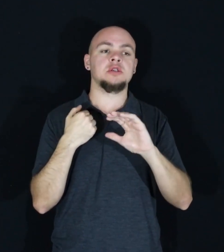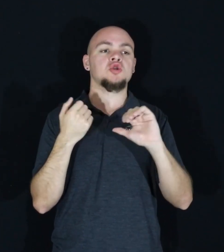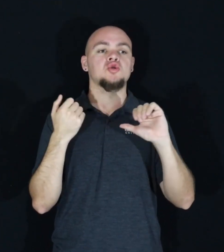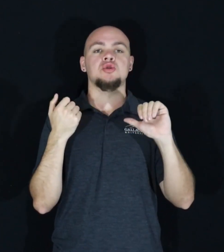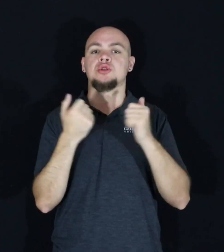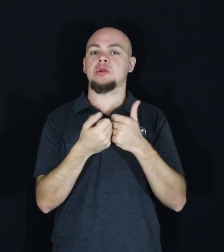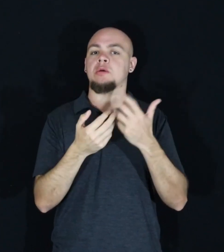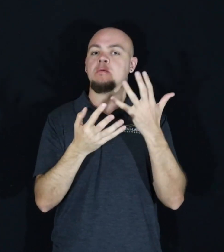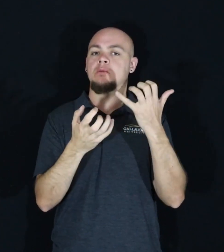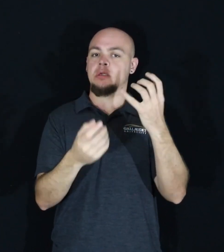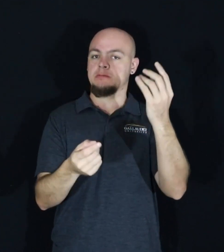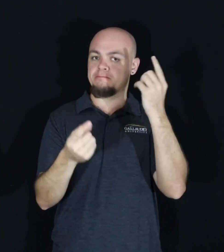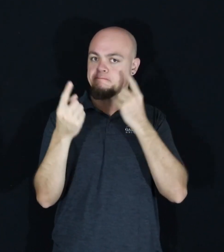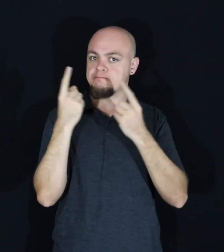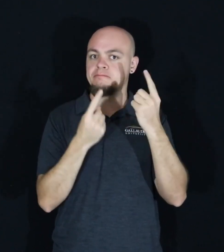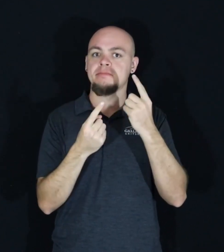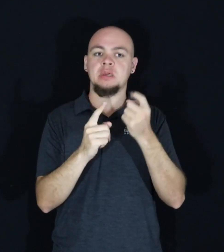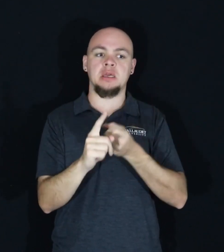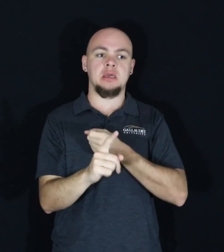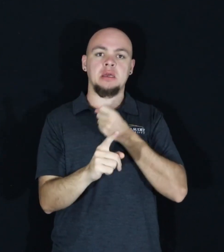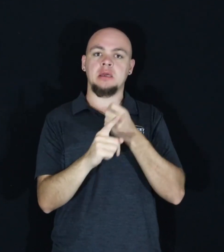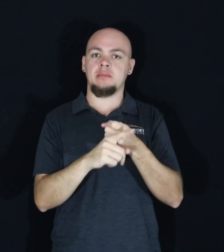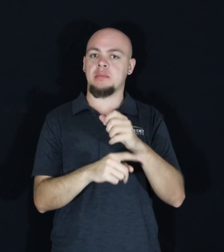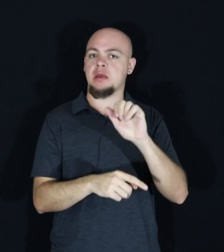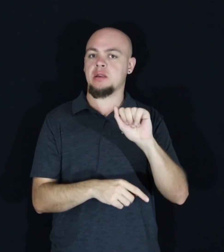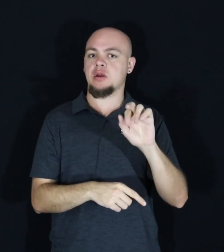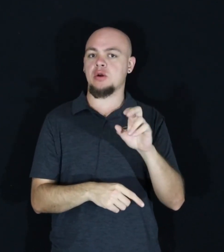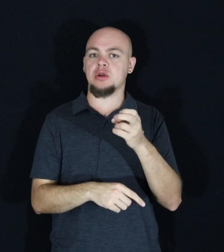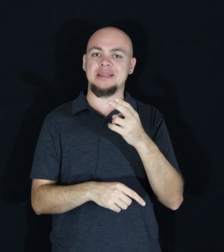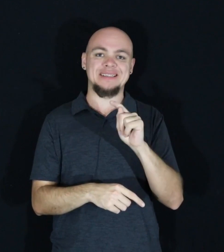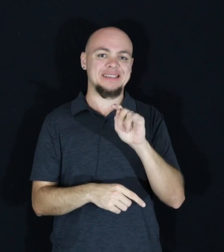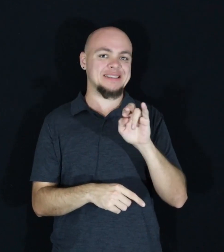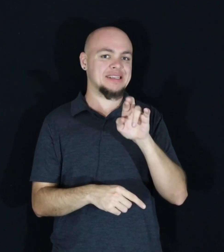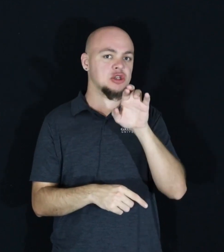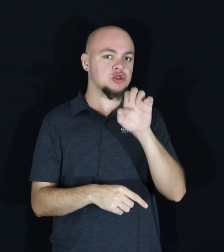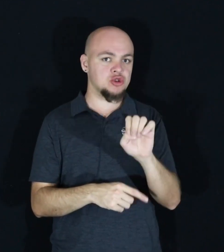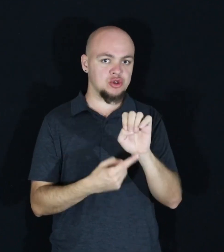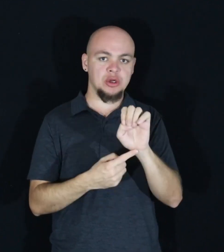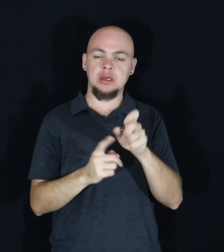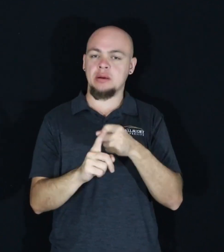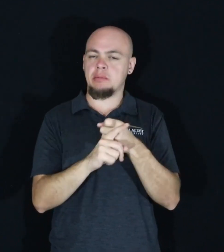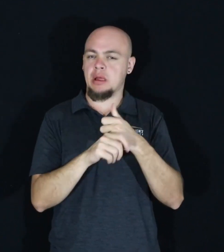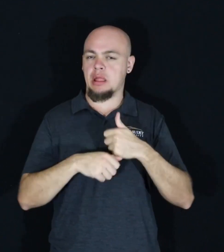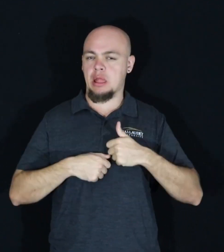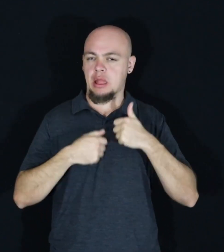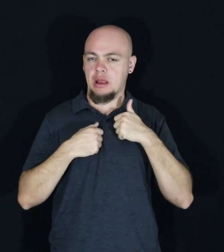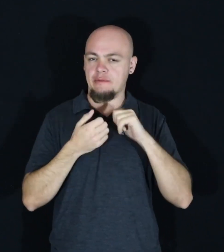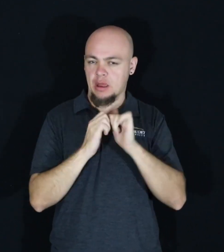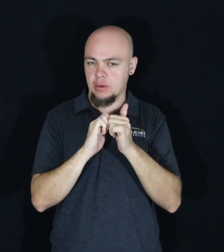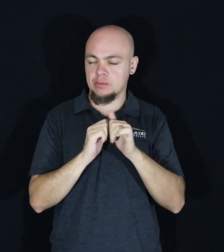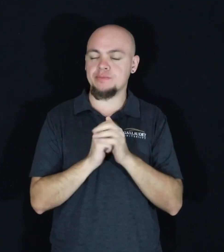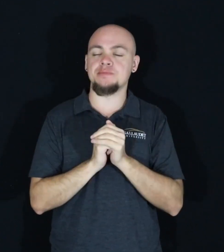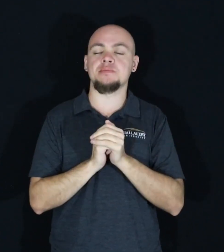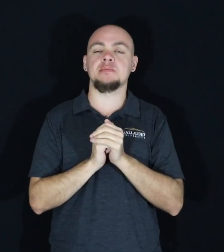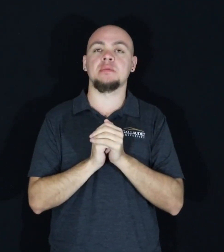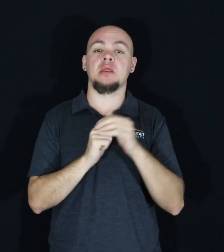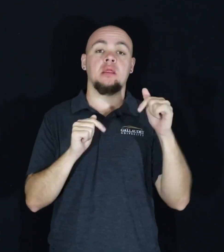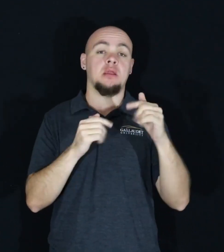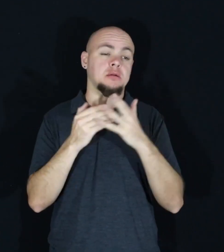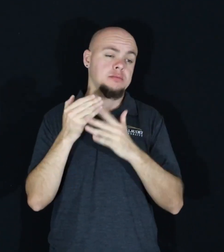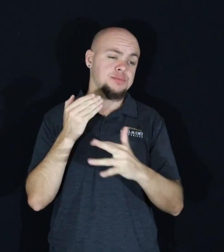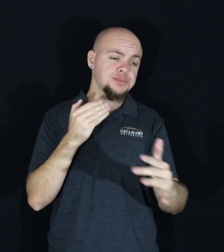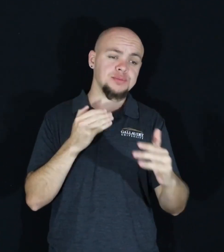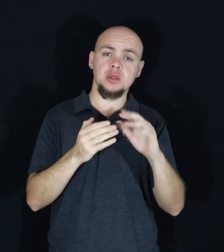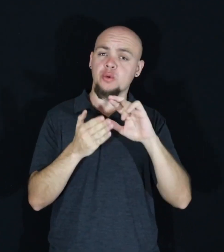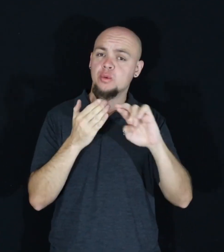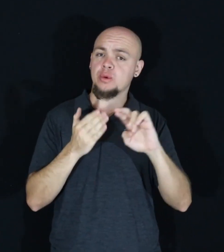immediate consideration of the impact that architecture has in our lives. And honestly, after this, our research